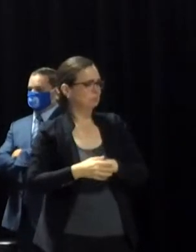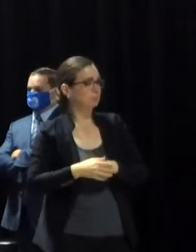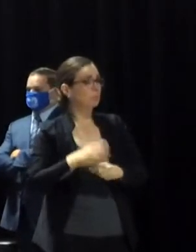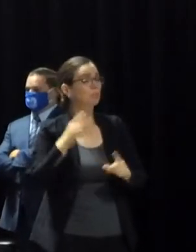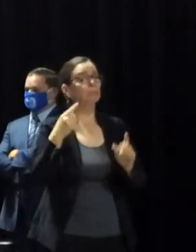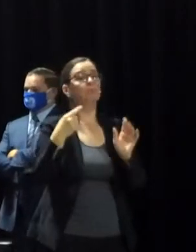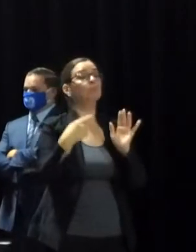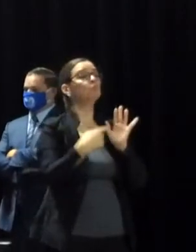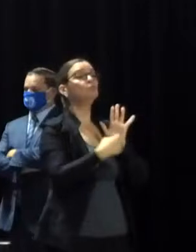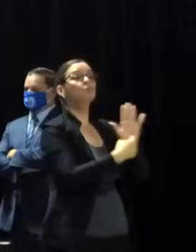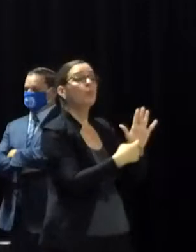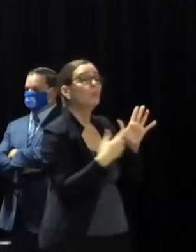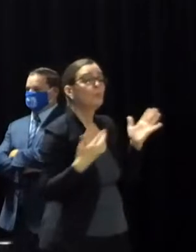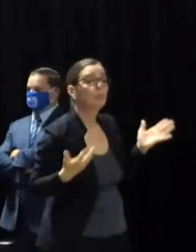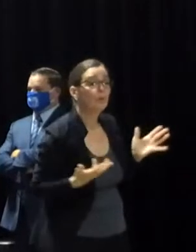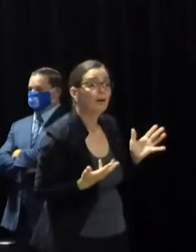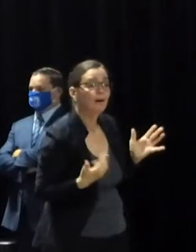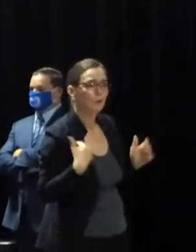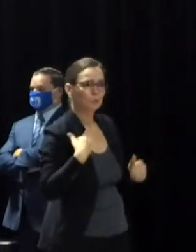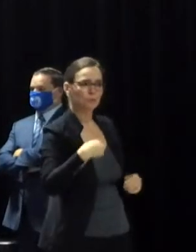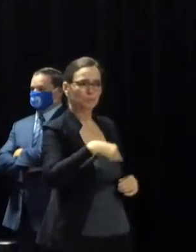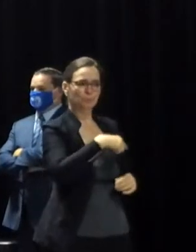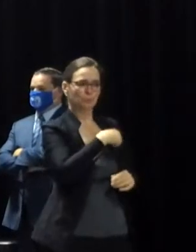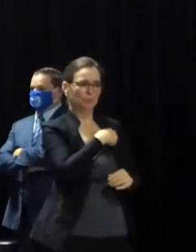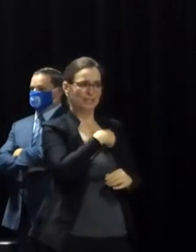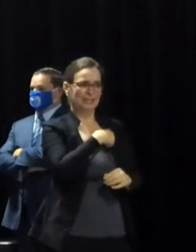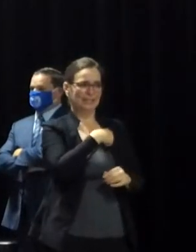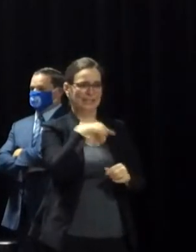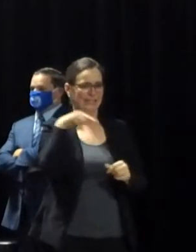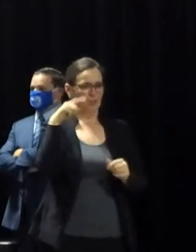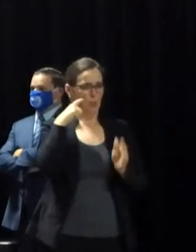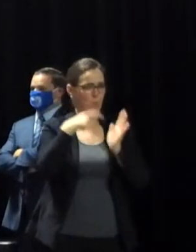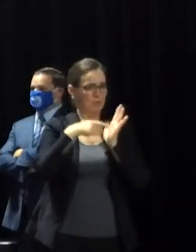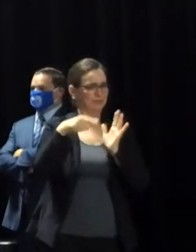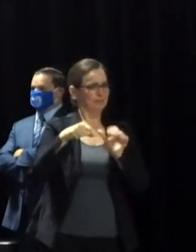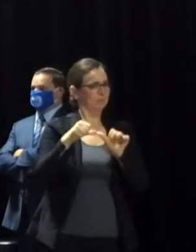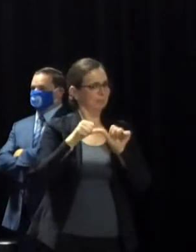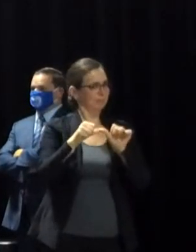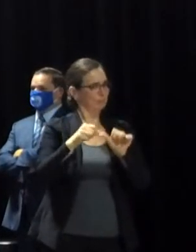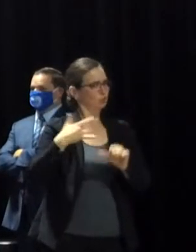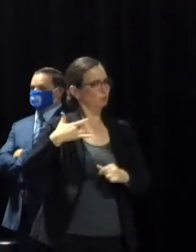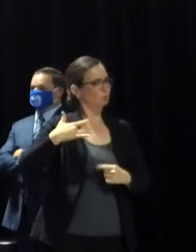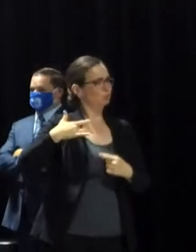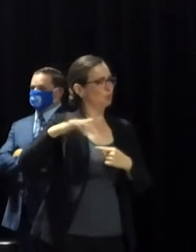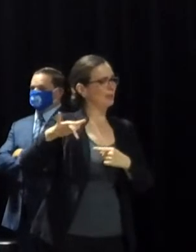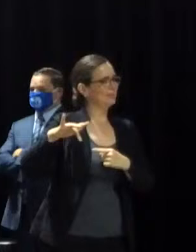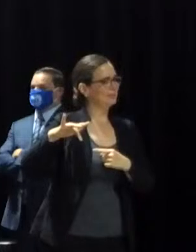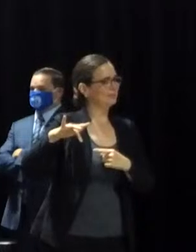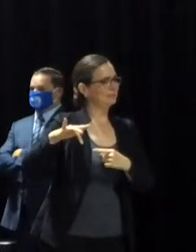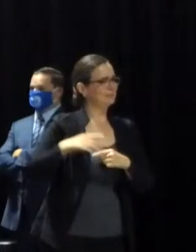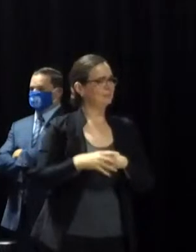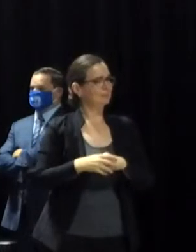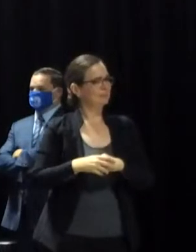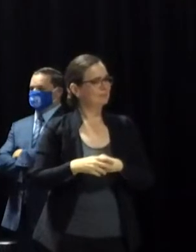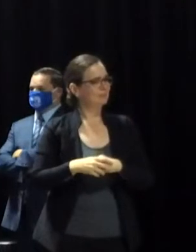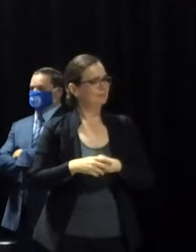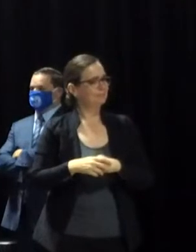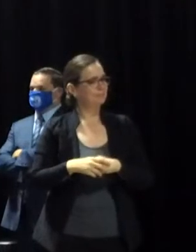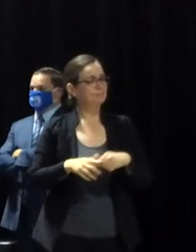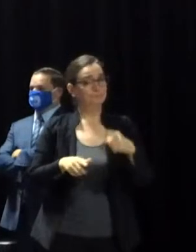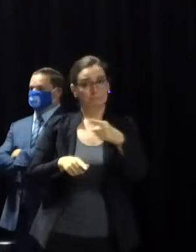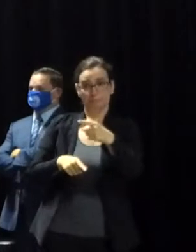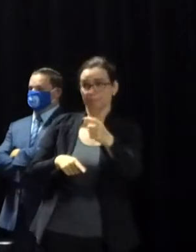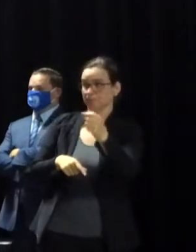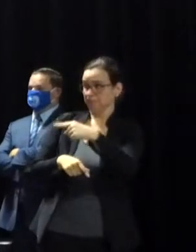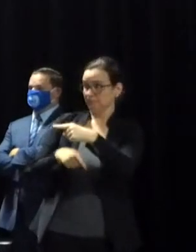that we can have, and this is still continue to go further. We started